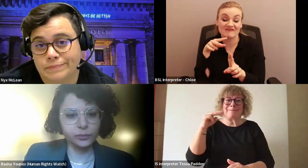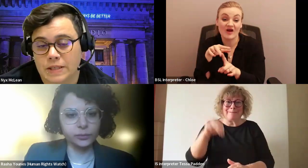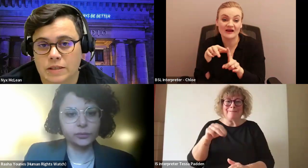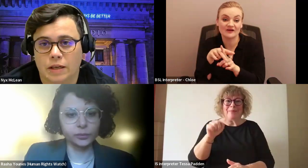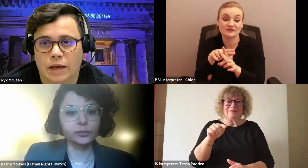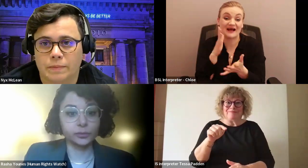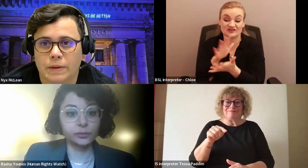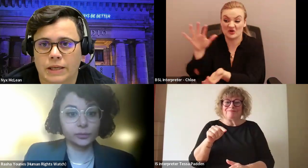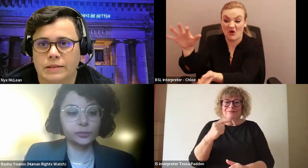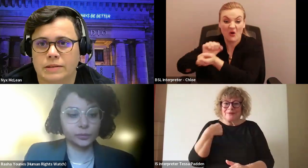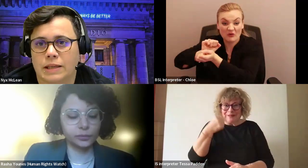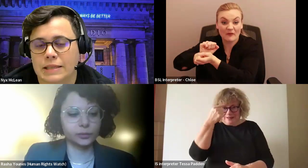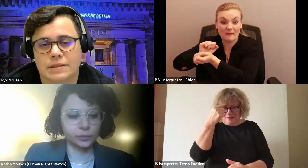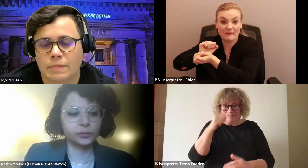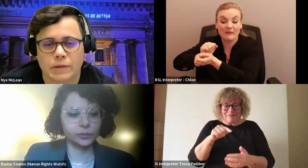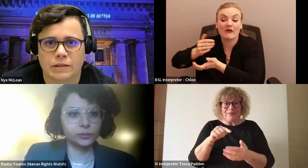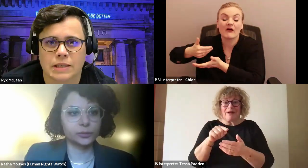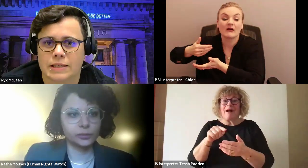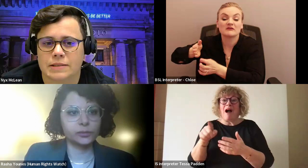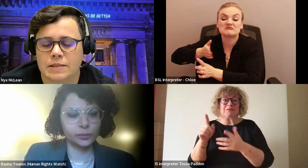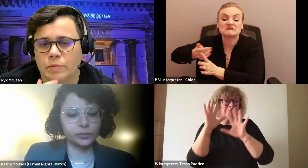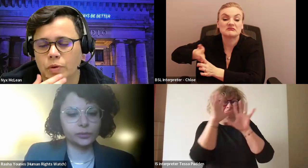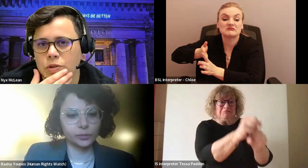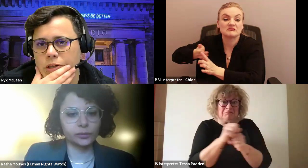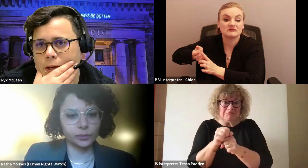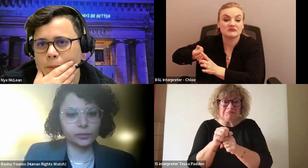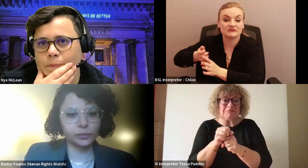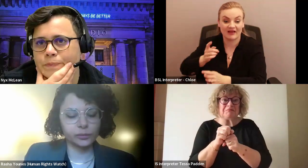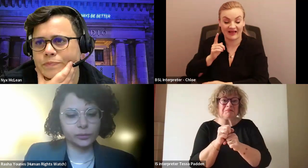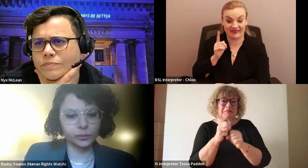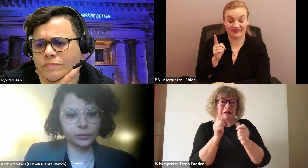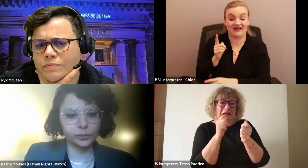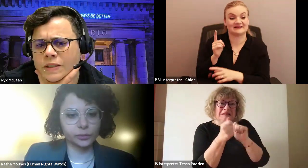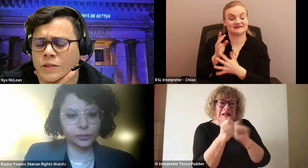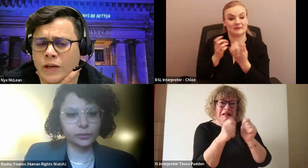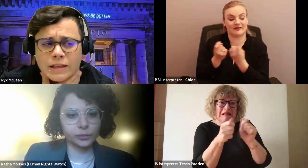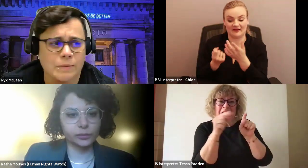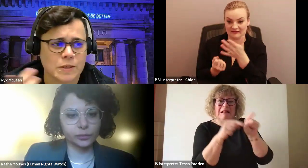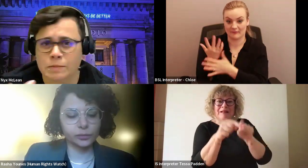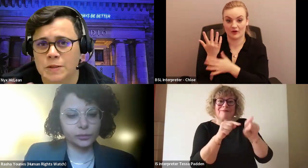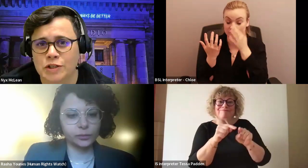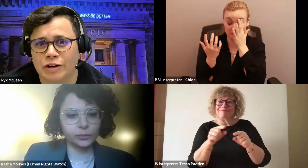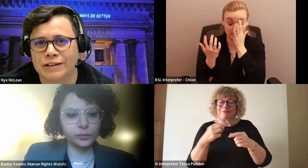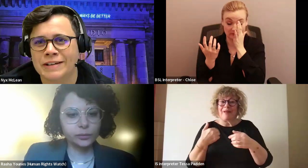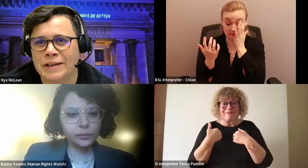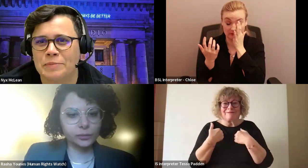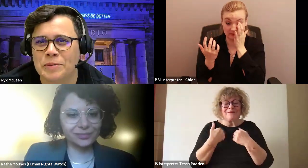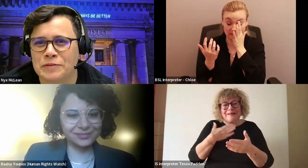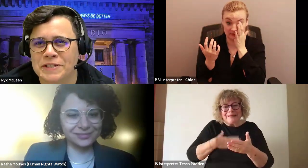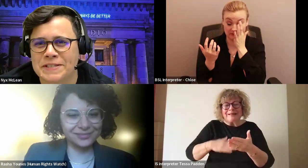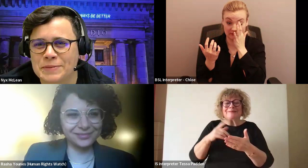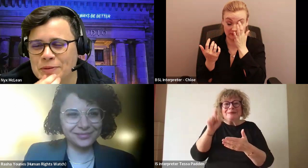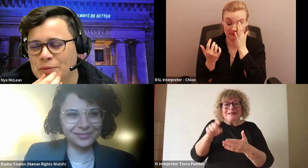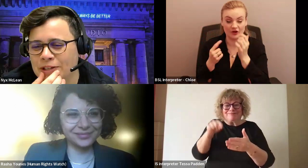ransom, essentially, and that's something else that has emerged. So yeah, I think I'm just sharing a